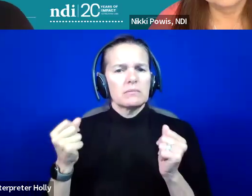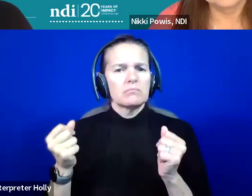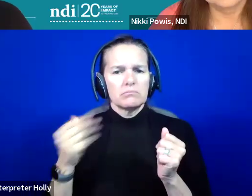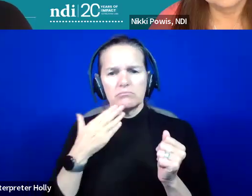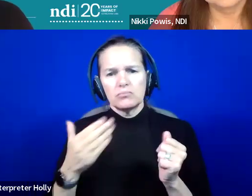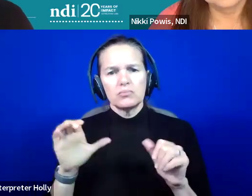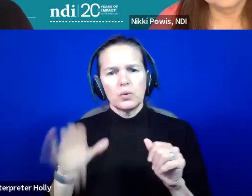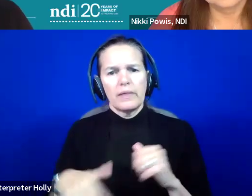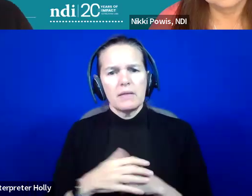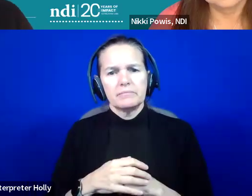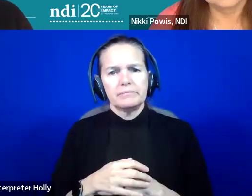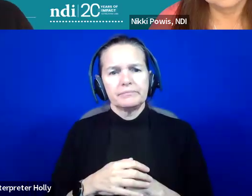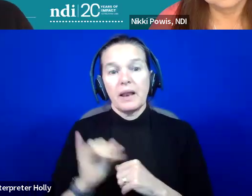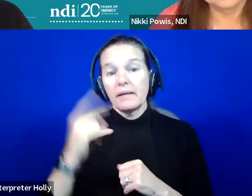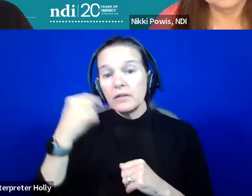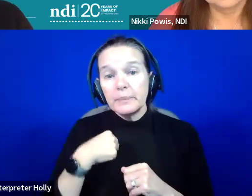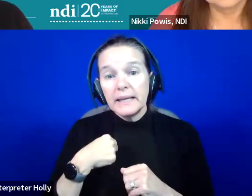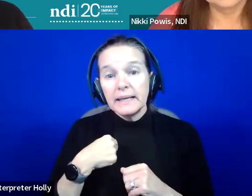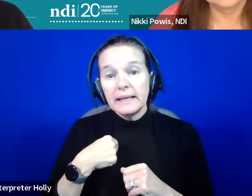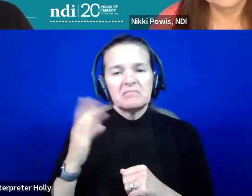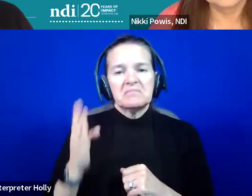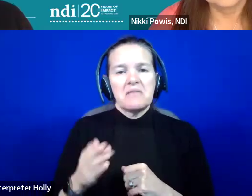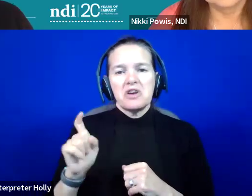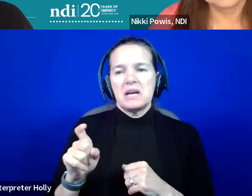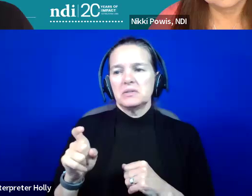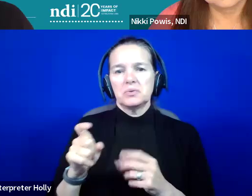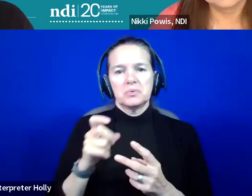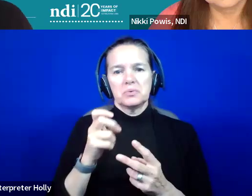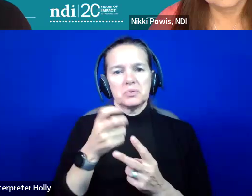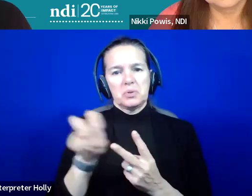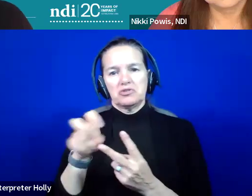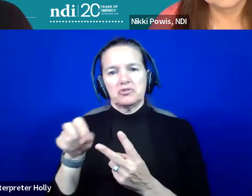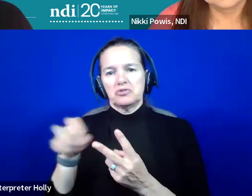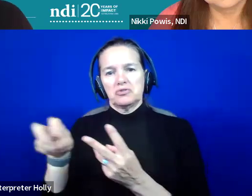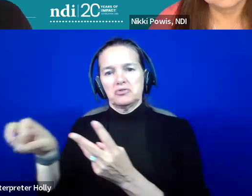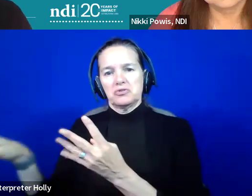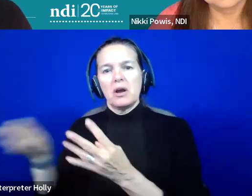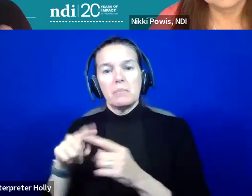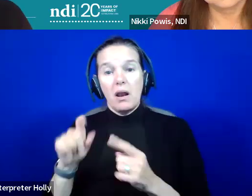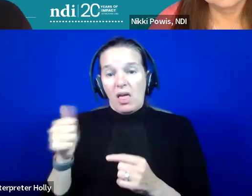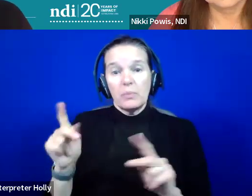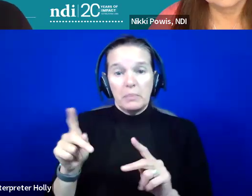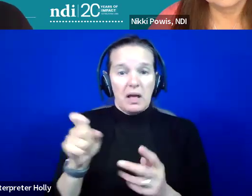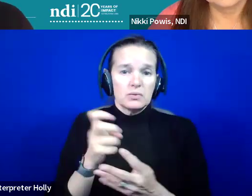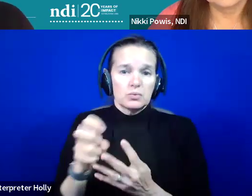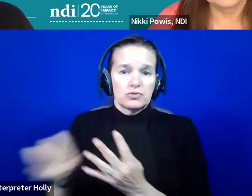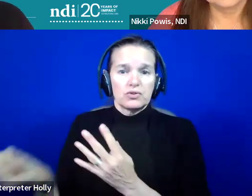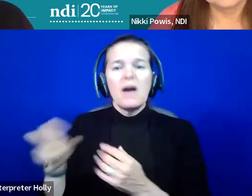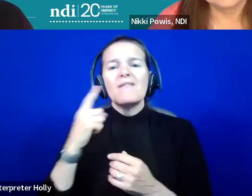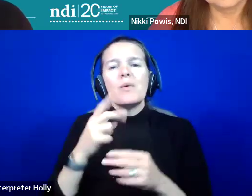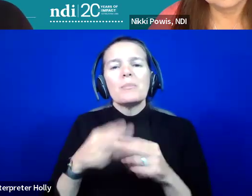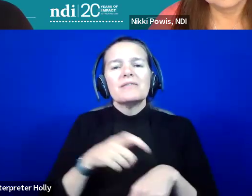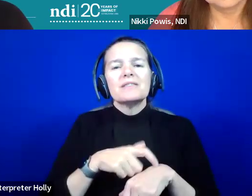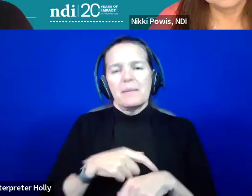seen, like I said, with me, I never had to switch counselors, but I did see that other people did, because for a very brief time I was a mentor